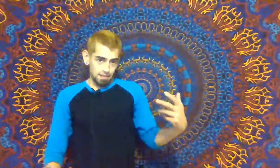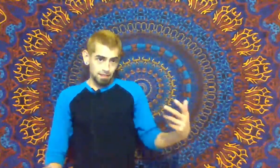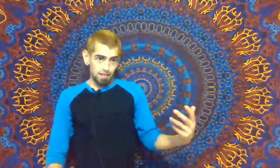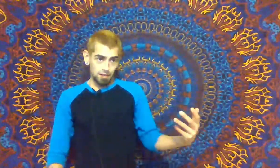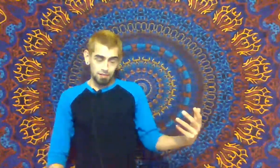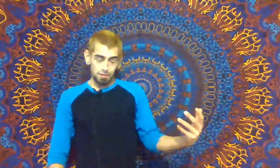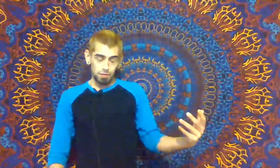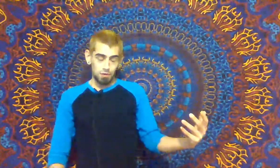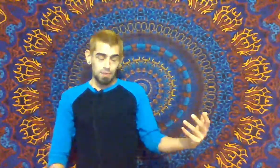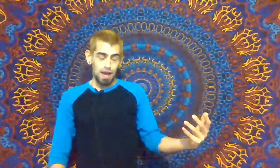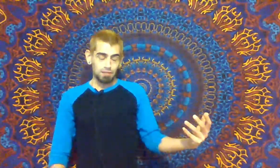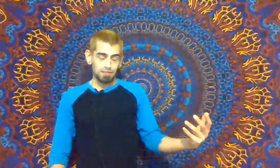They heard there were a pirate...